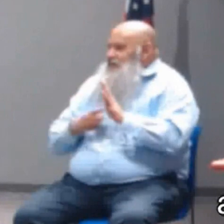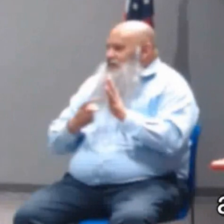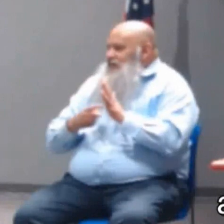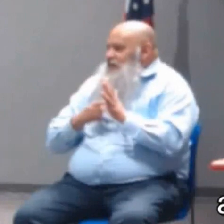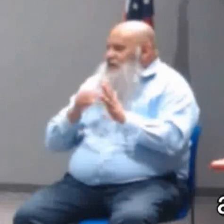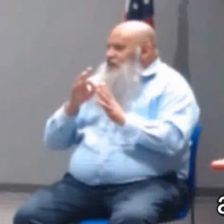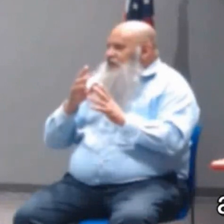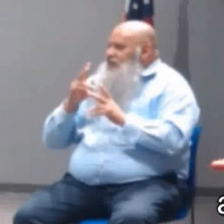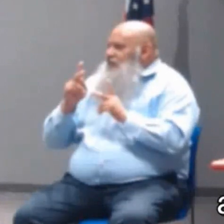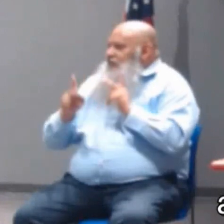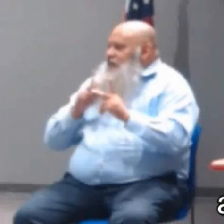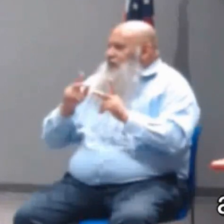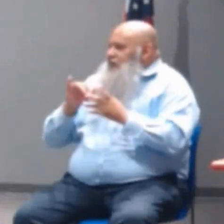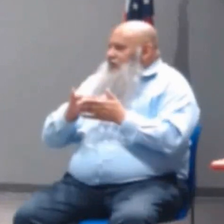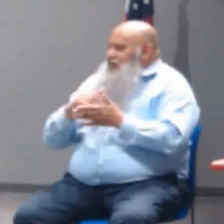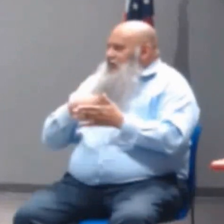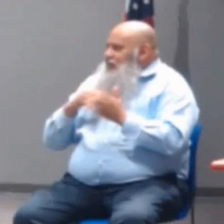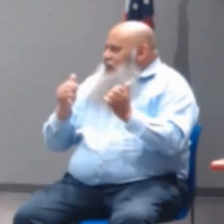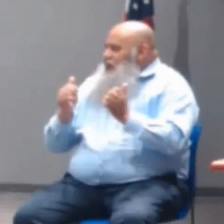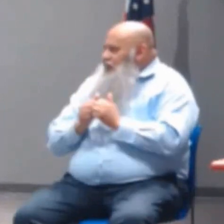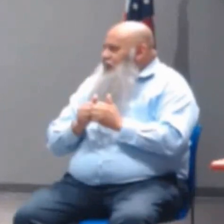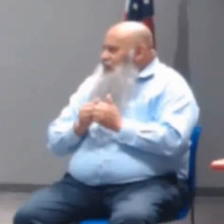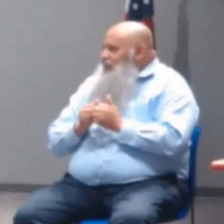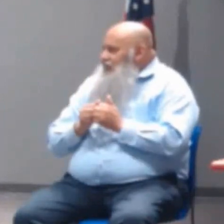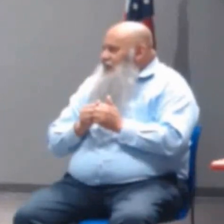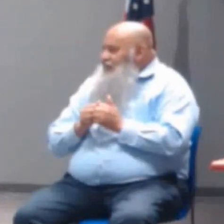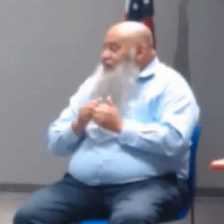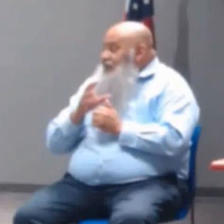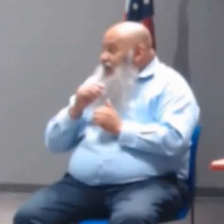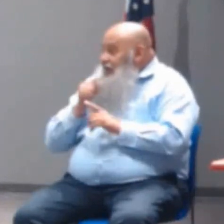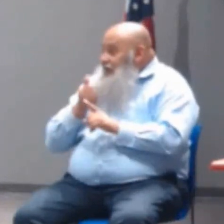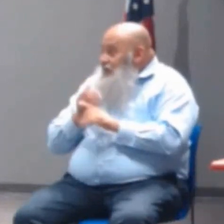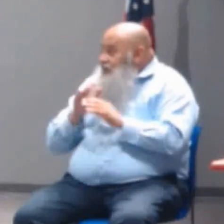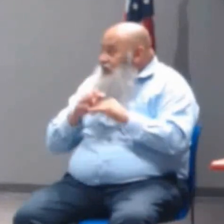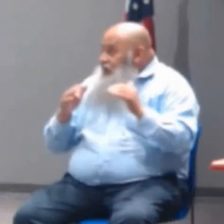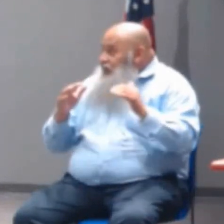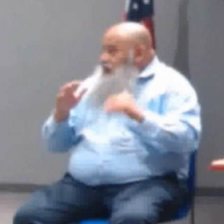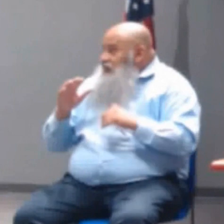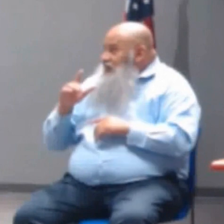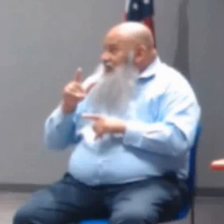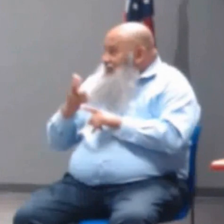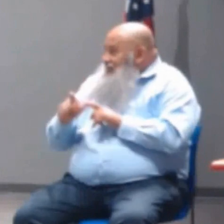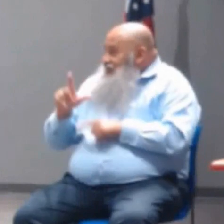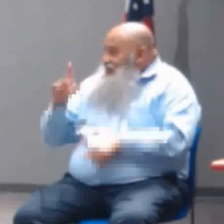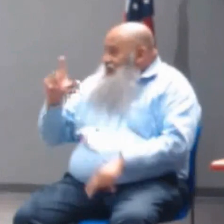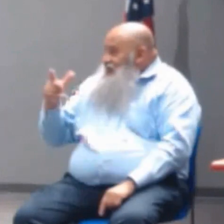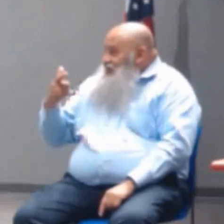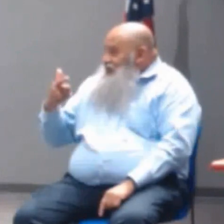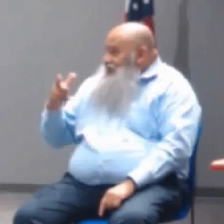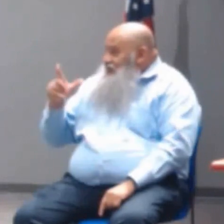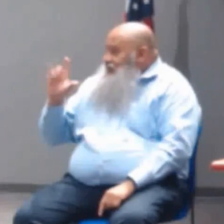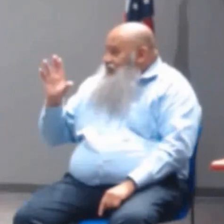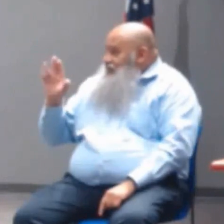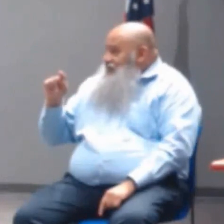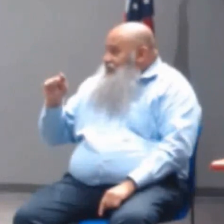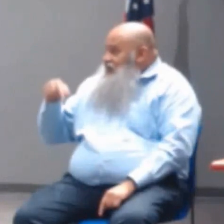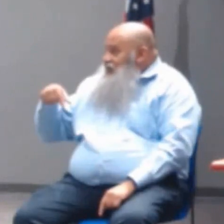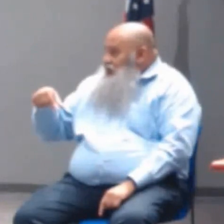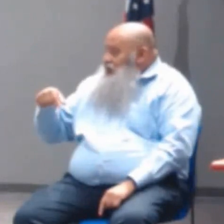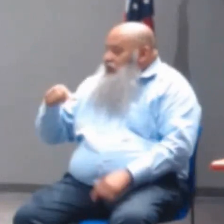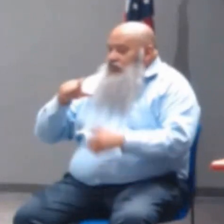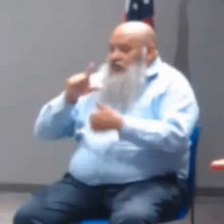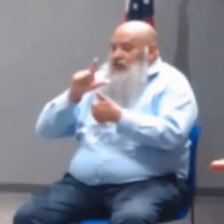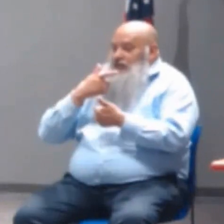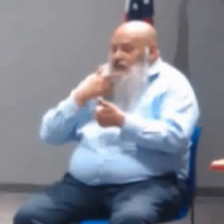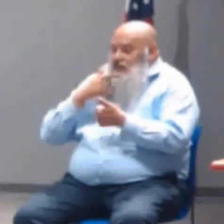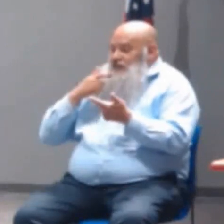at the people that I'm with. And it's diverse. The letters LGBTQ stand for lesbian, gay,